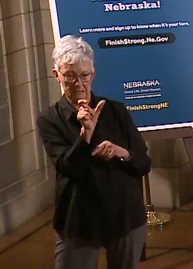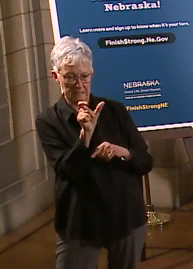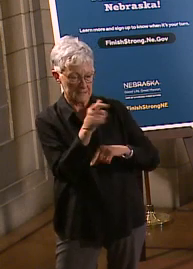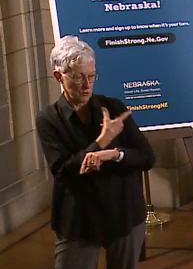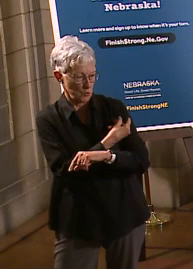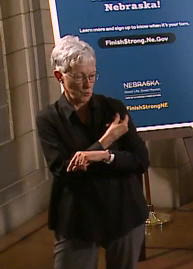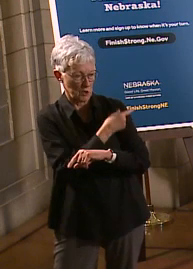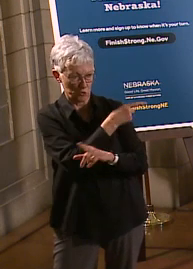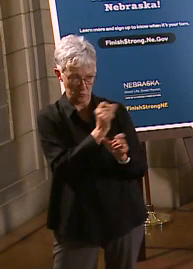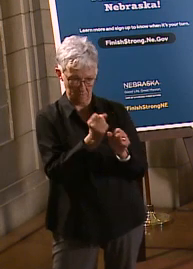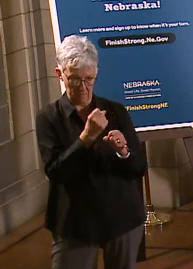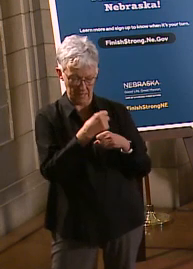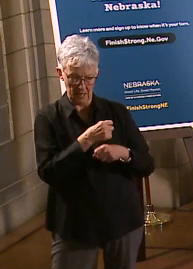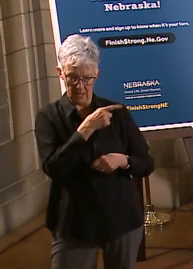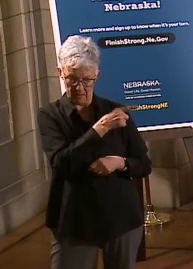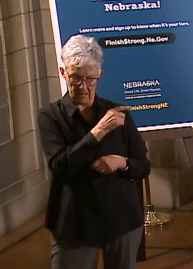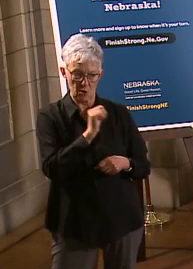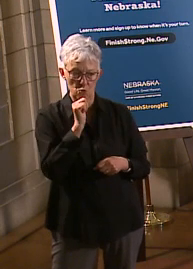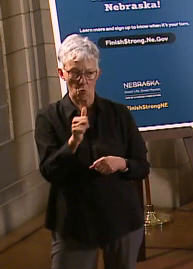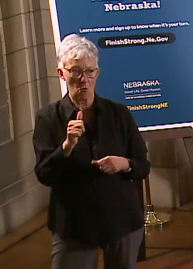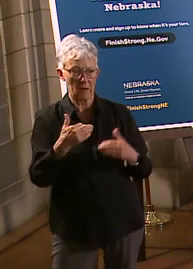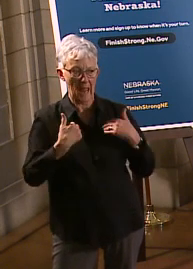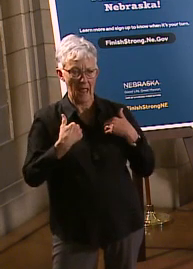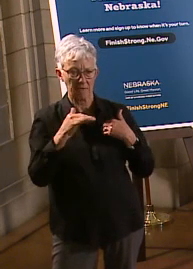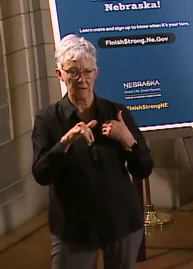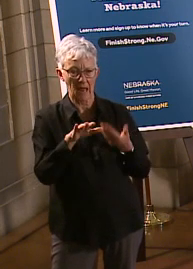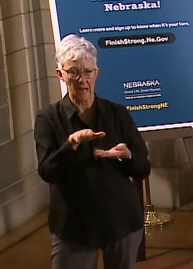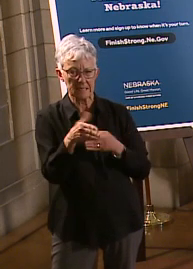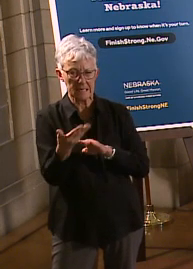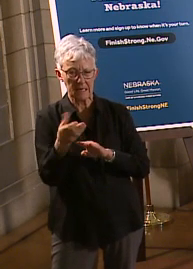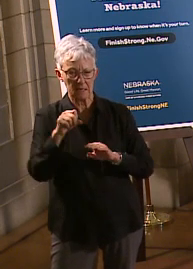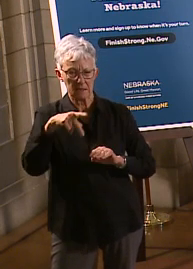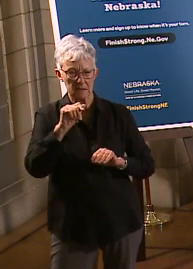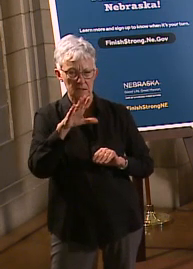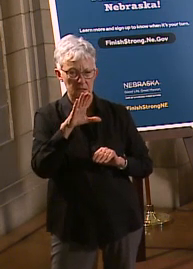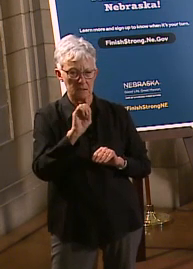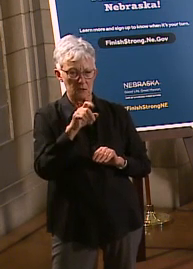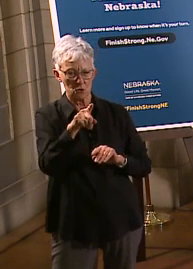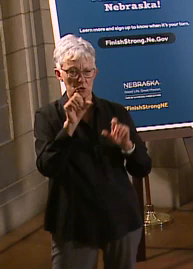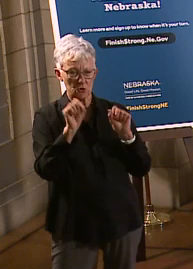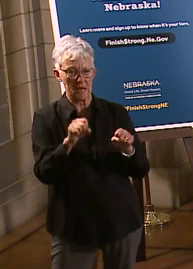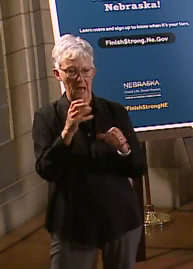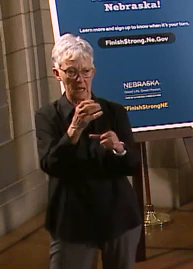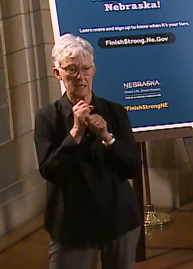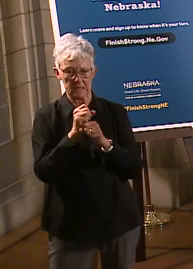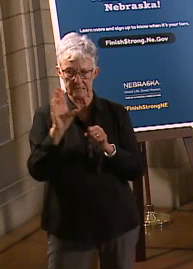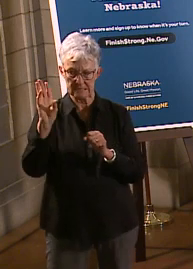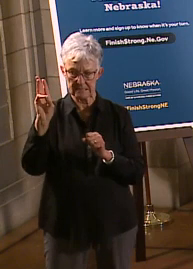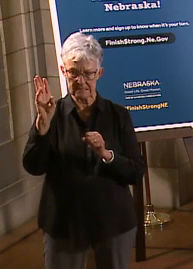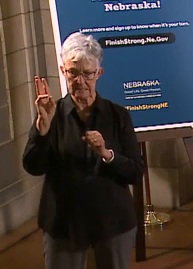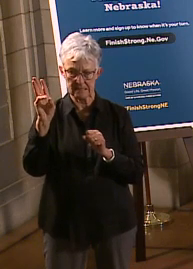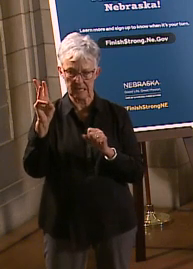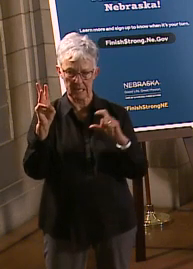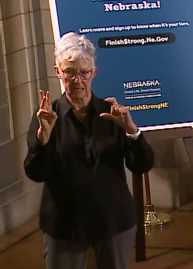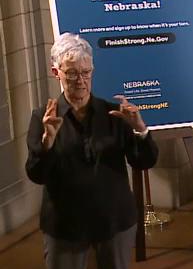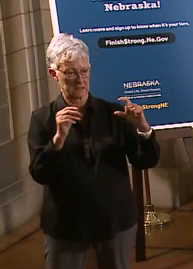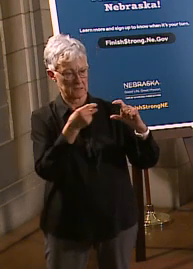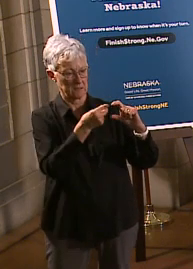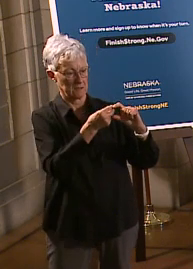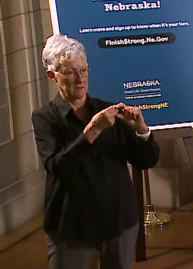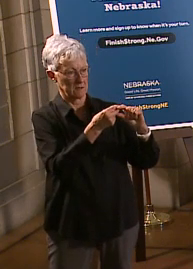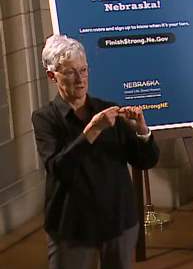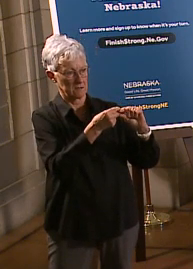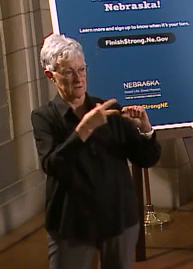that don't have that dead space so that you can get, for example, 6 doses of Pfizer out of